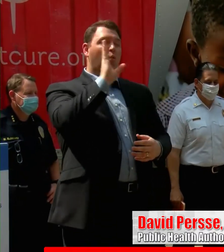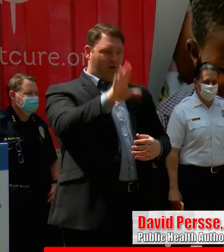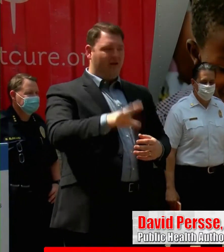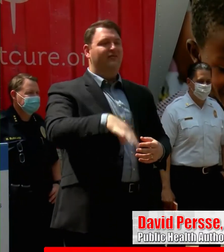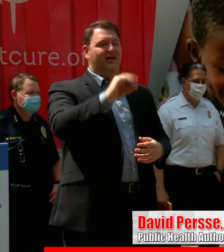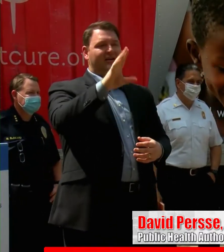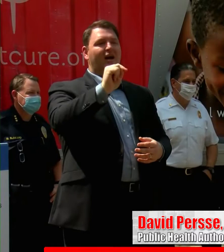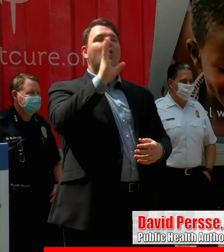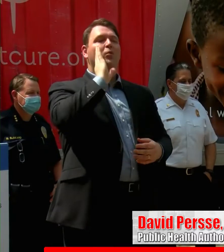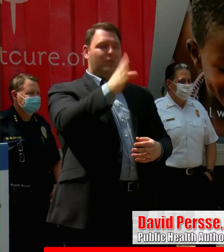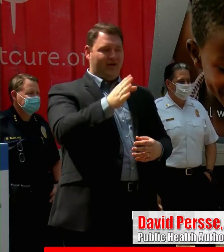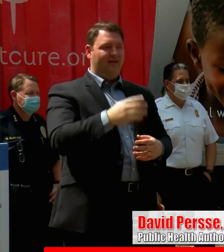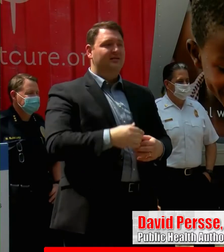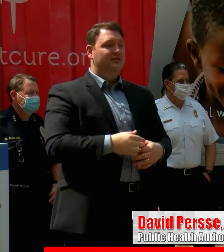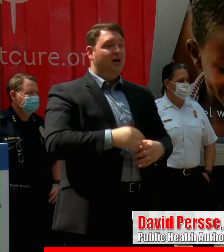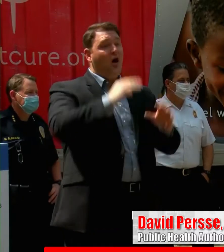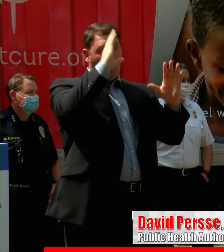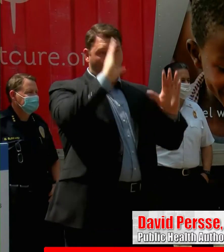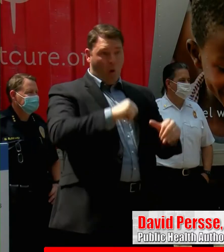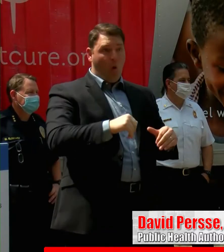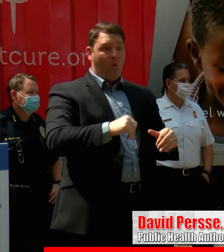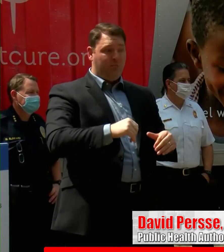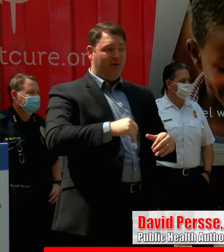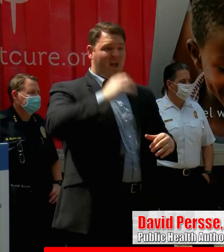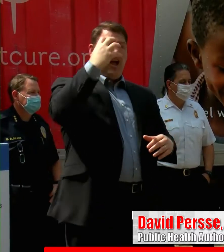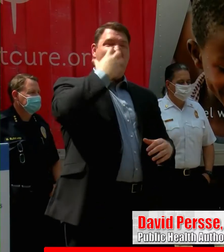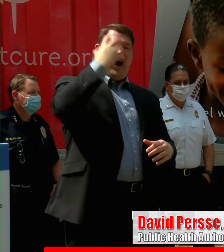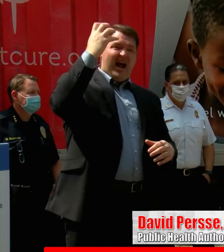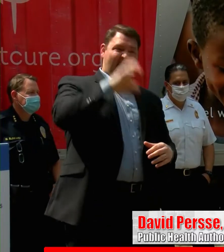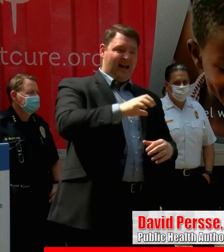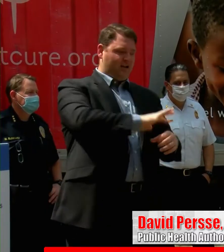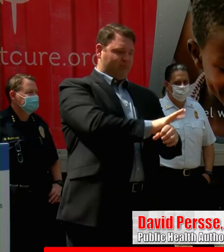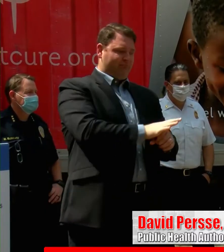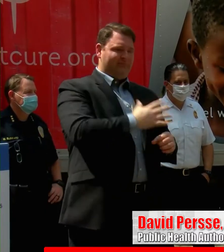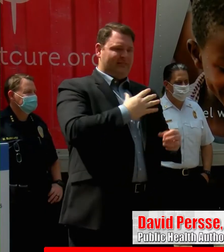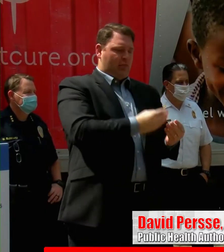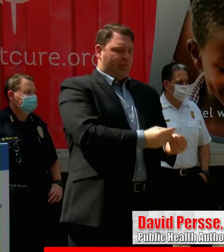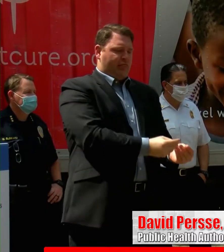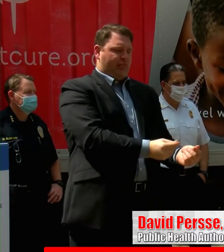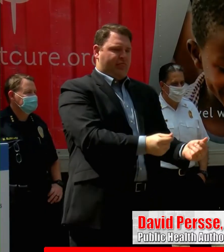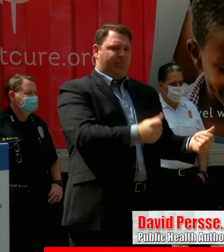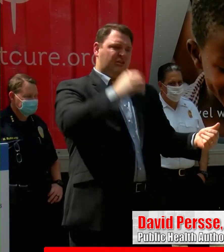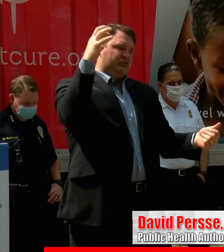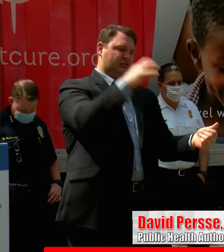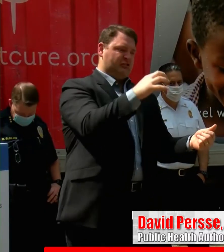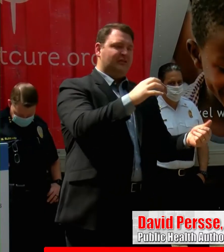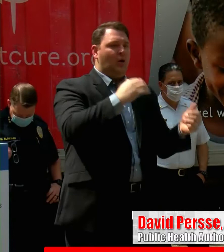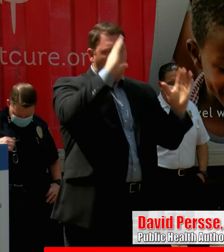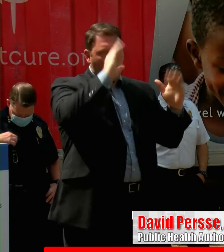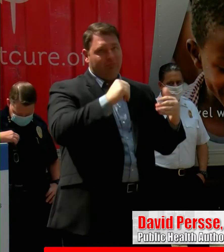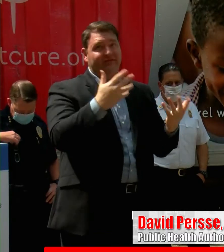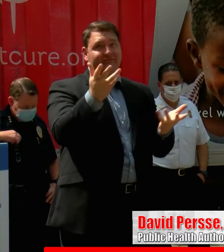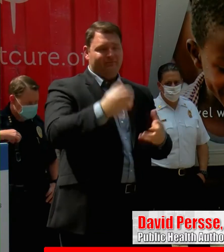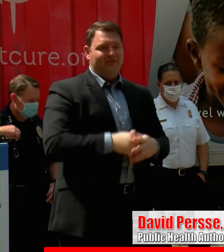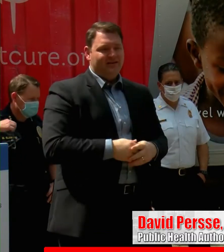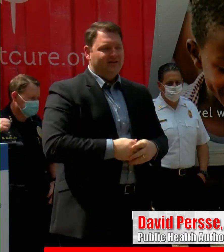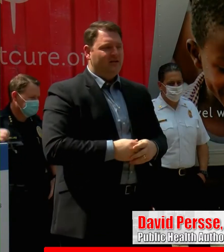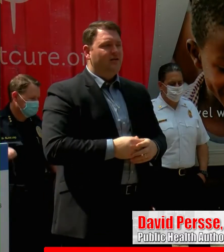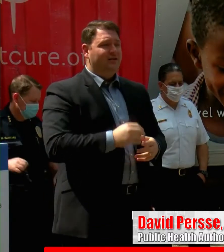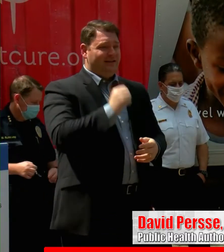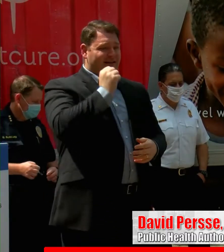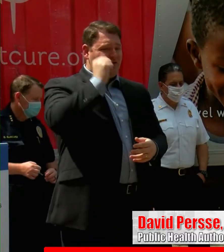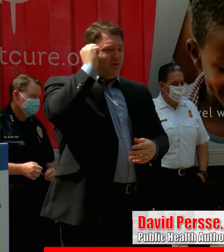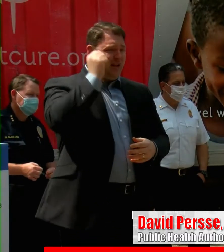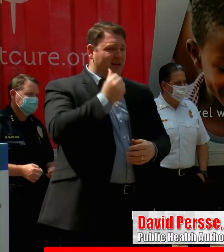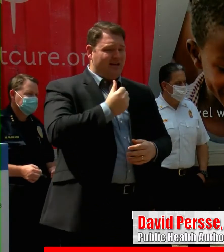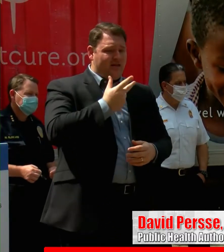let's hope that it is sensitive to the weather. The mayor reported our numbers today, and he also indicated and showed how our numbers over the last 3 days